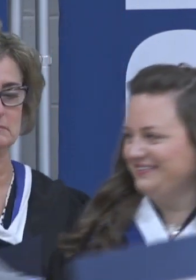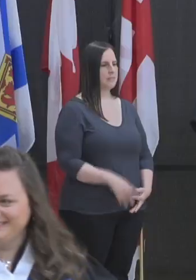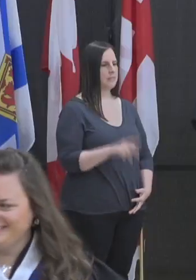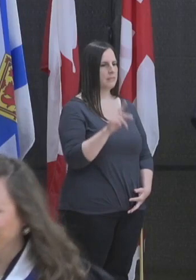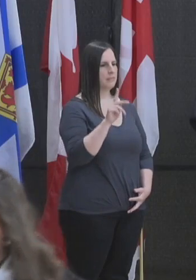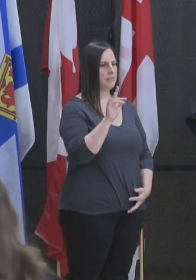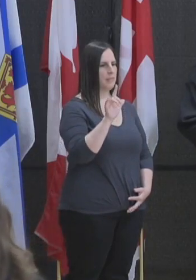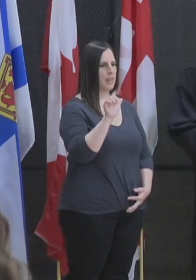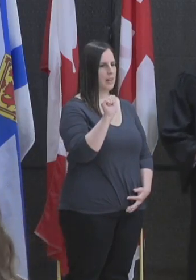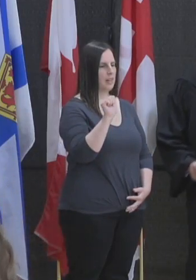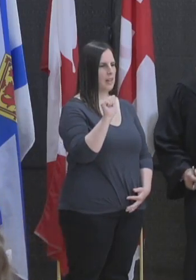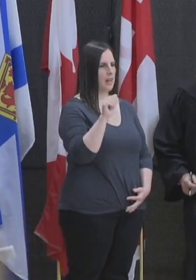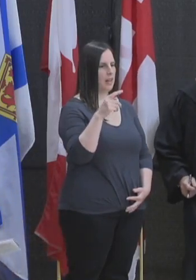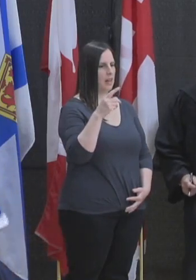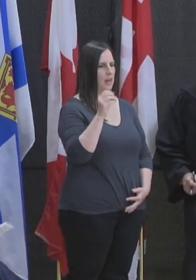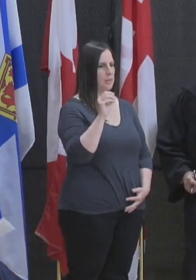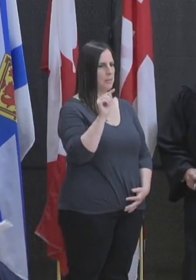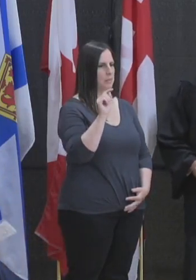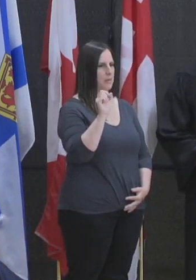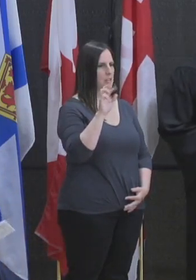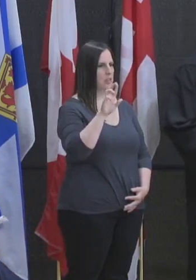Kyla Potter.